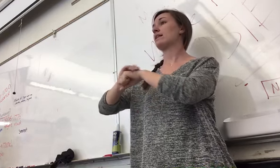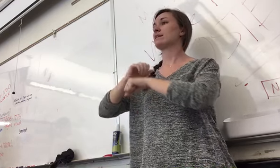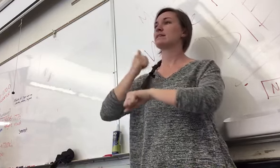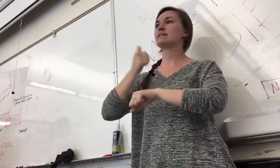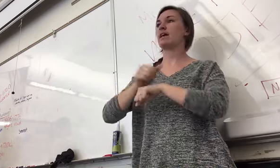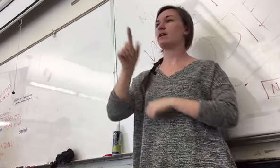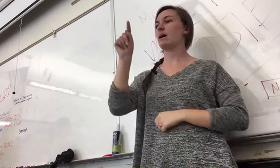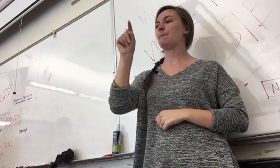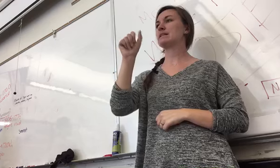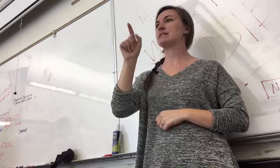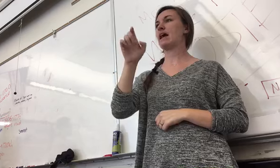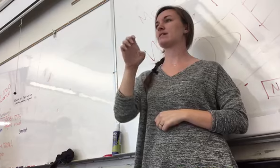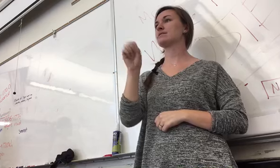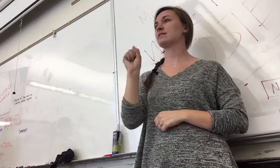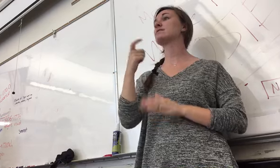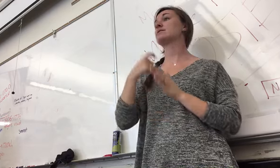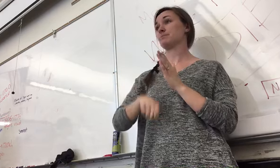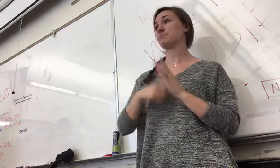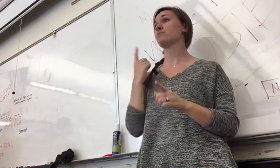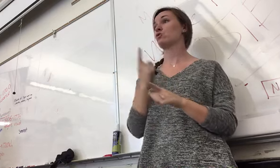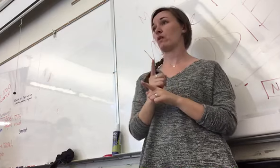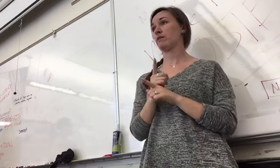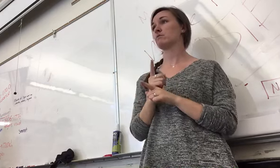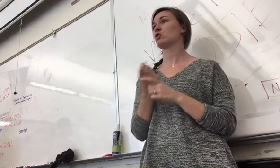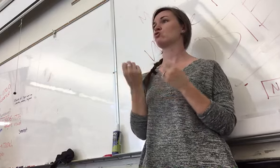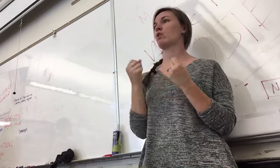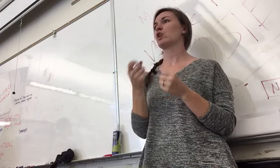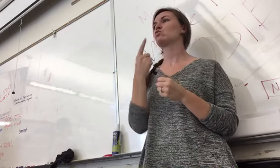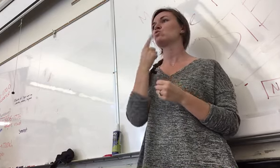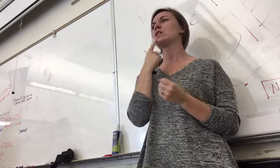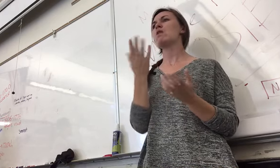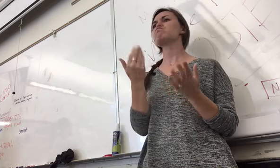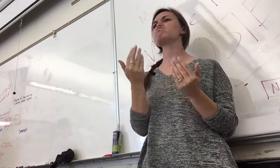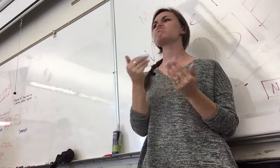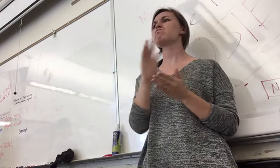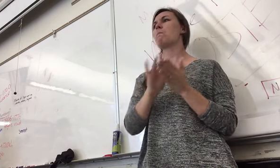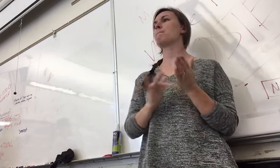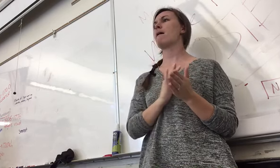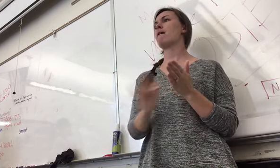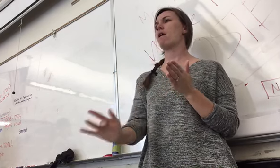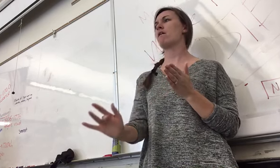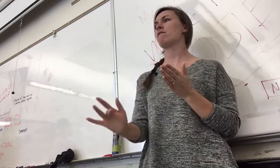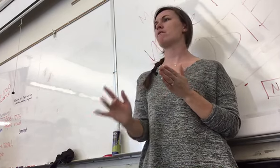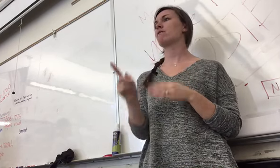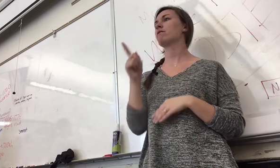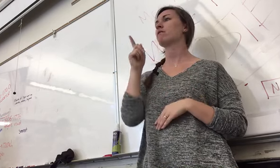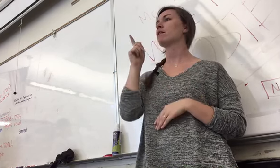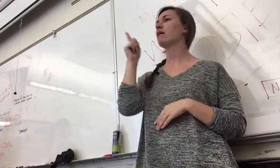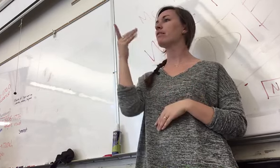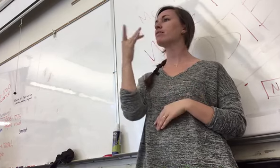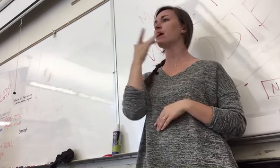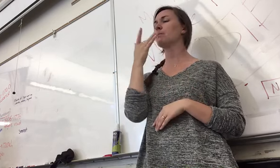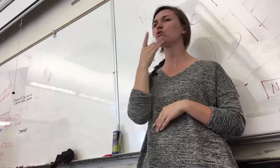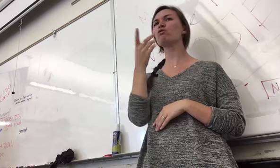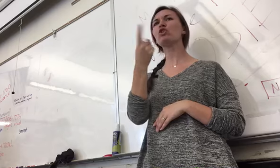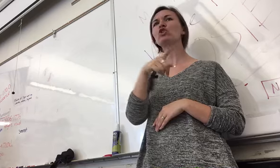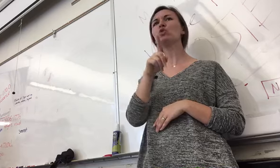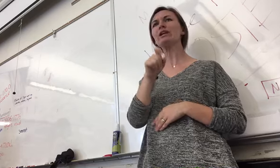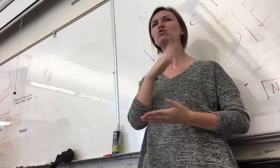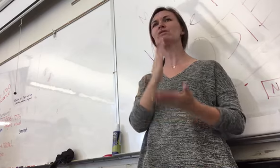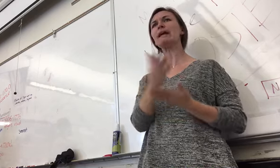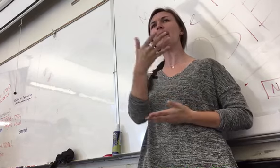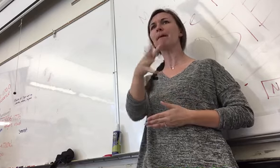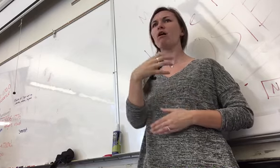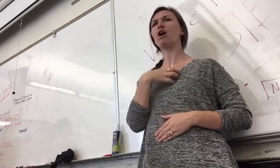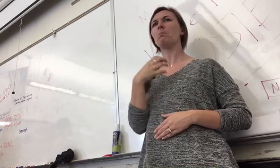like the head of the colonizers, don't want a colony that's going to make a big deal. They'd rather get rid of it than make it a whole